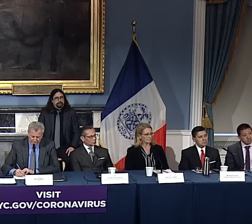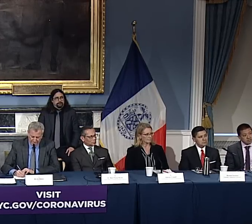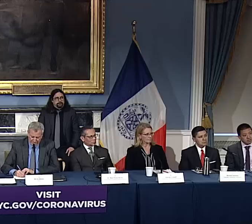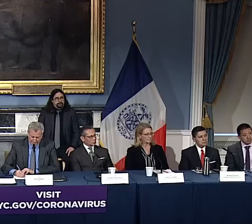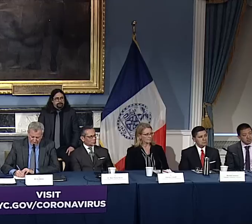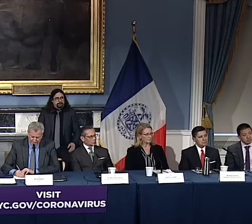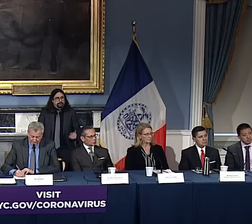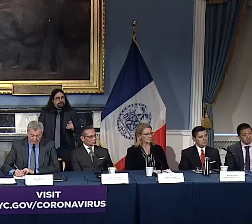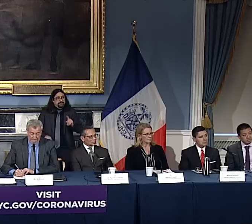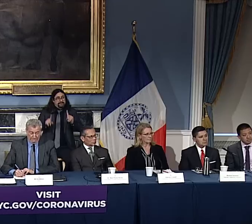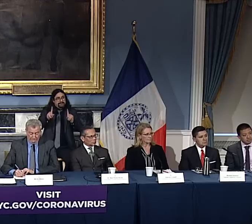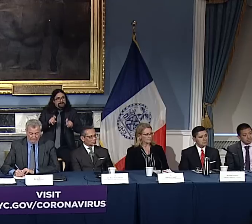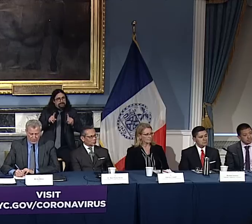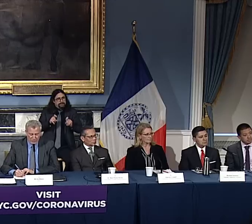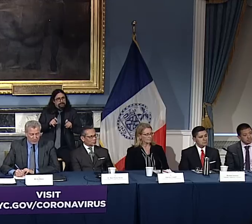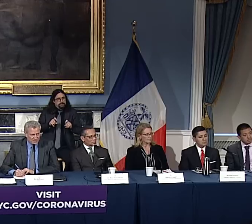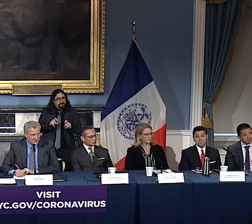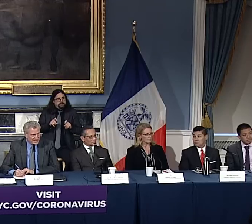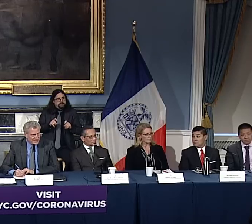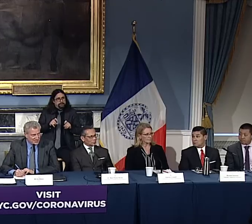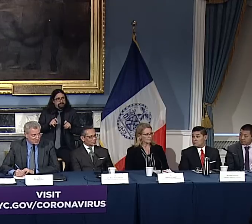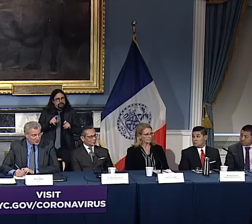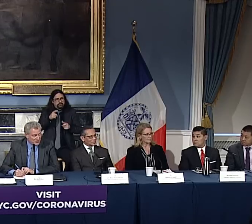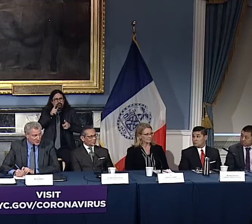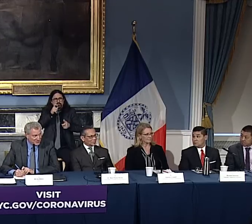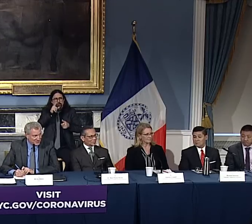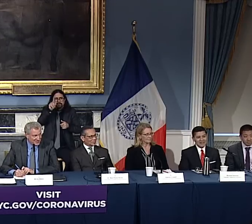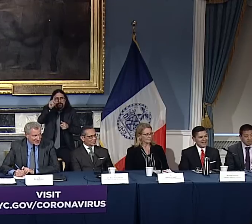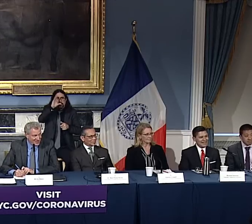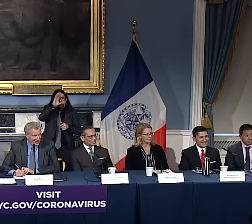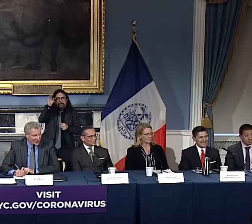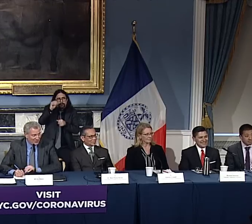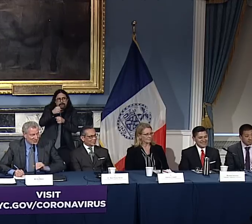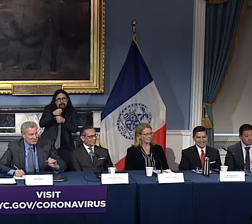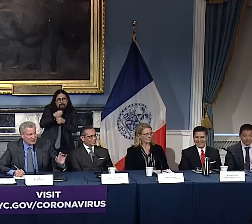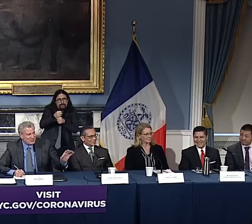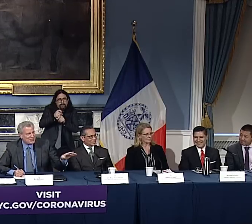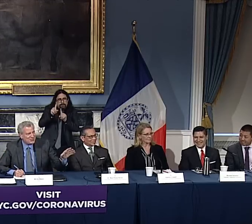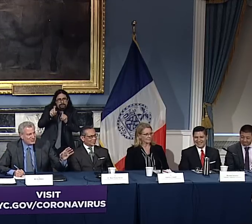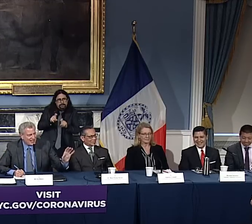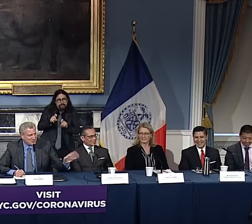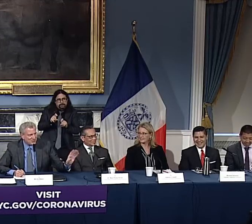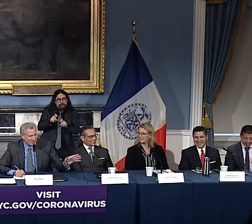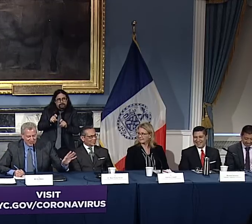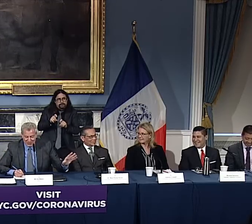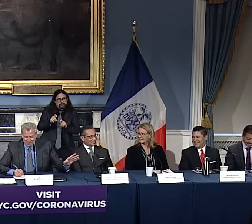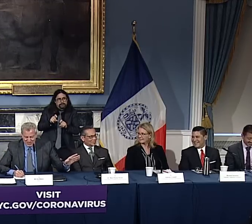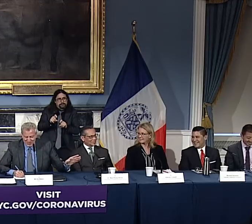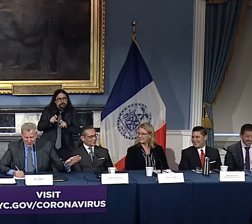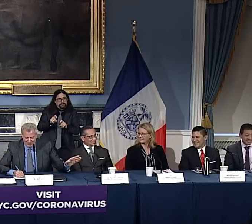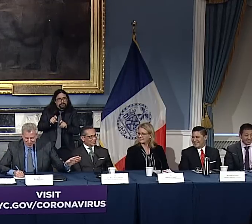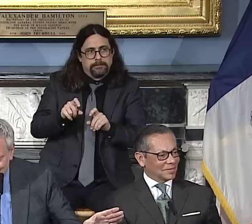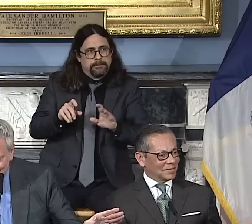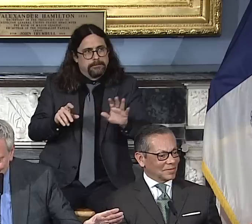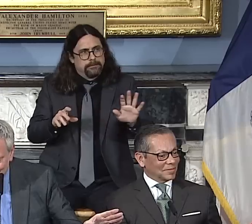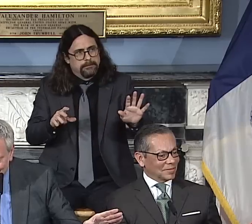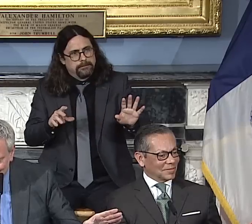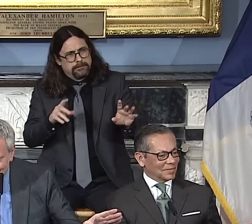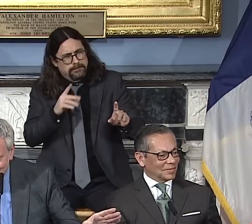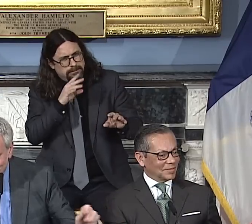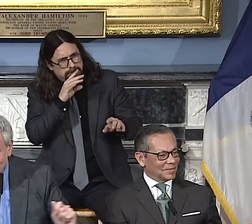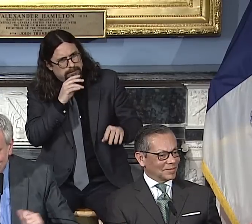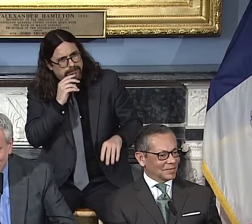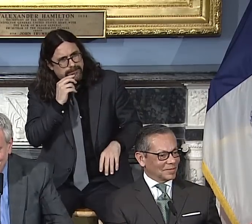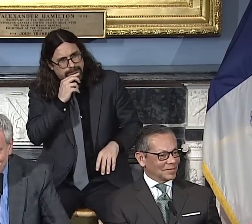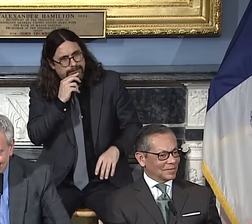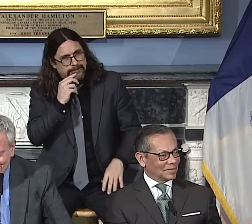are developing the tests? Wow, this is getting deep, dude. I was going to say, this is your natural knowledge. We need to know more about you, why you